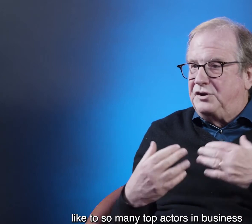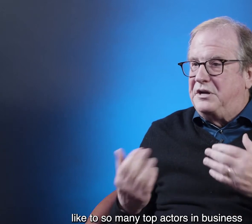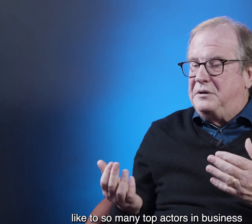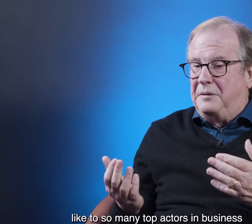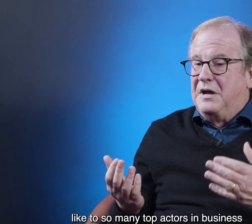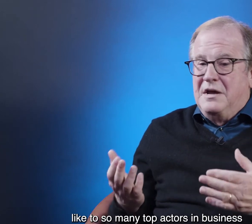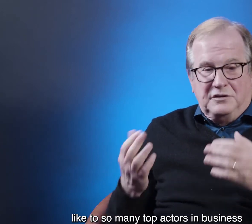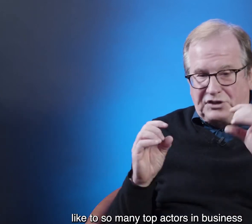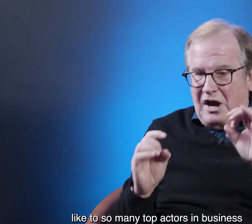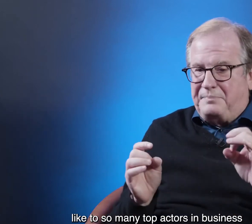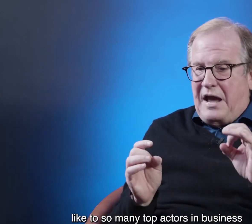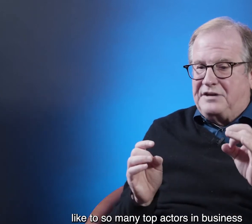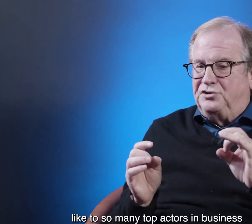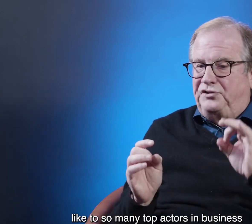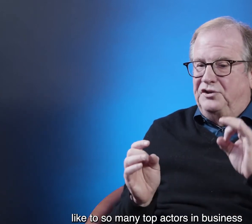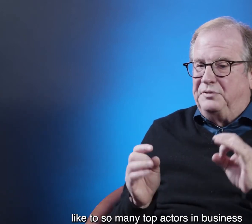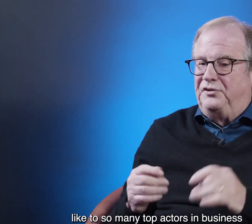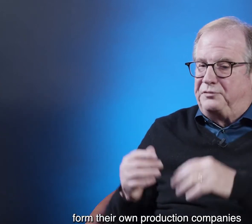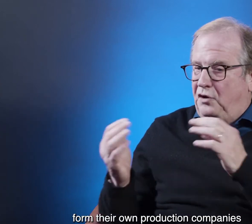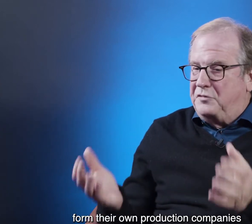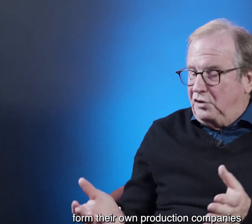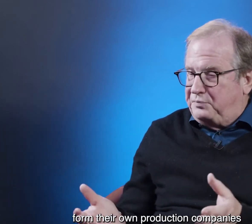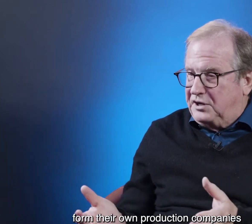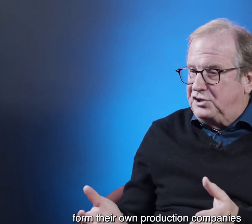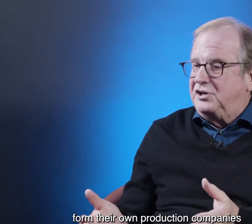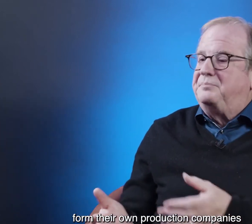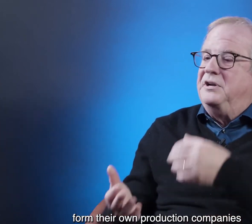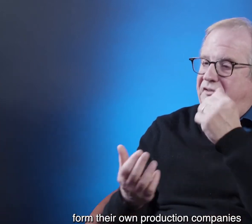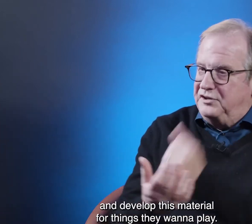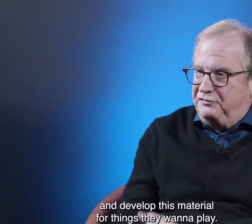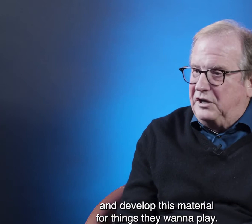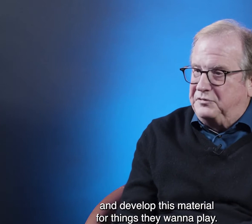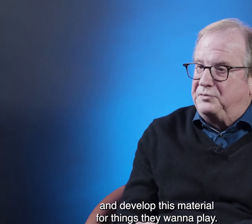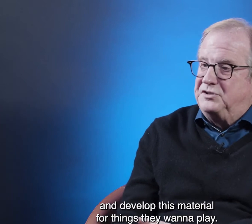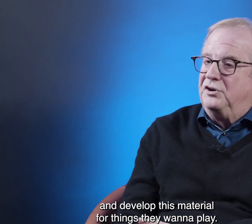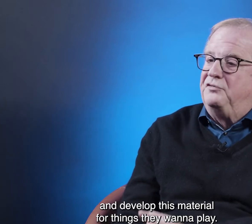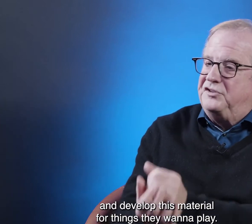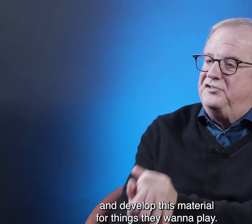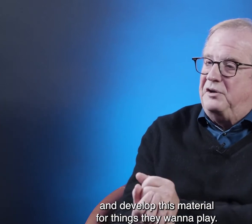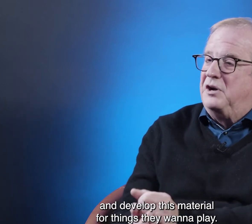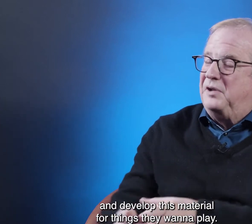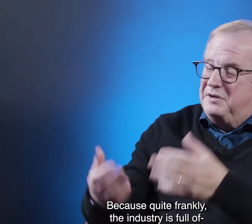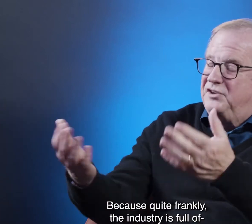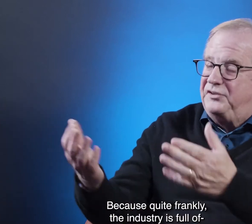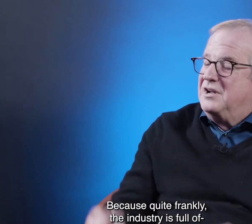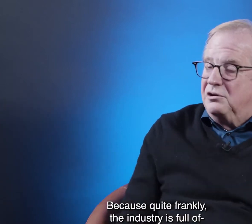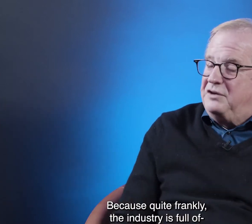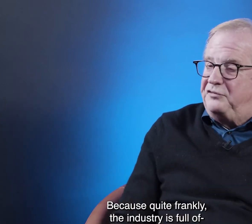many top actors in the business form their own production companies and develop this material for things they want to play, because quite